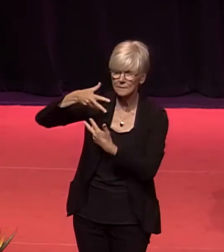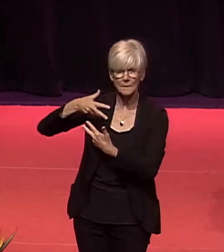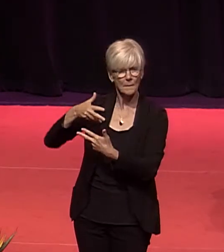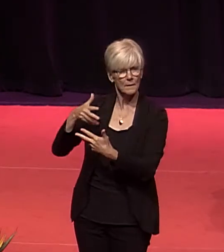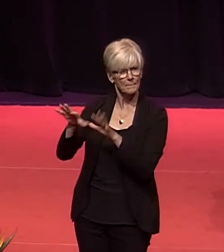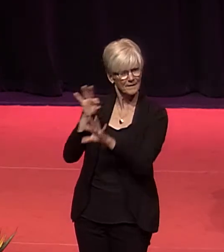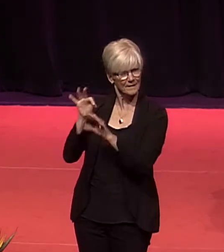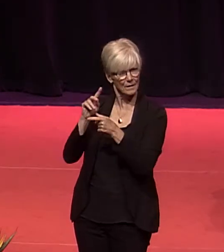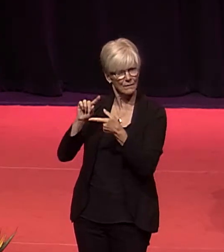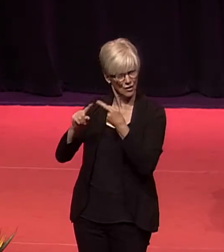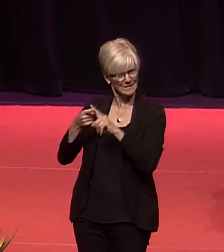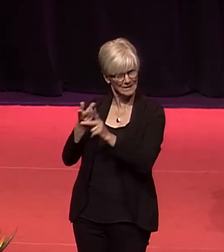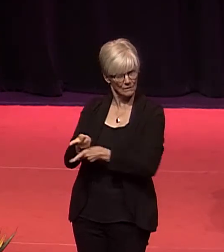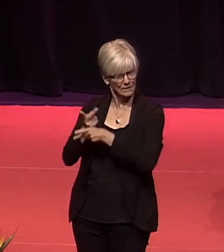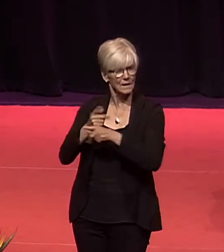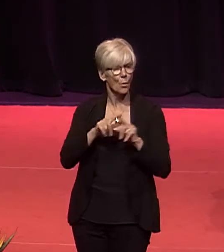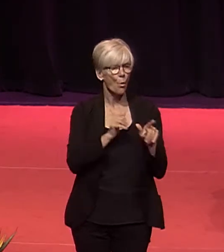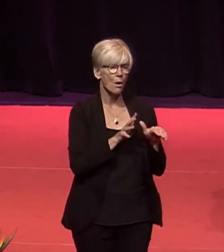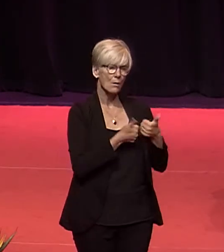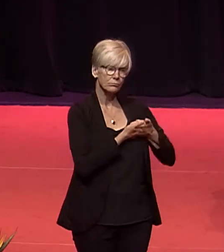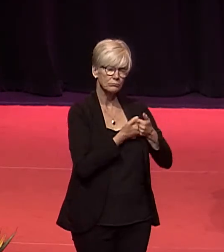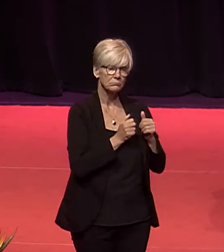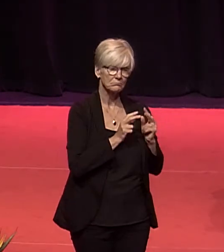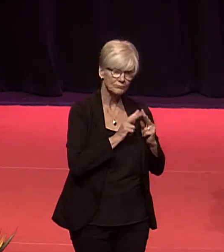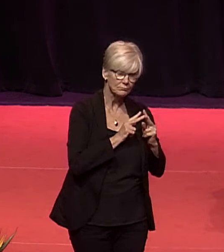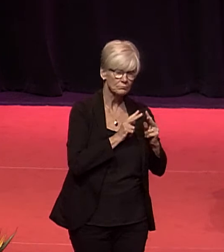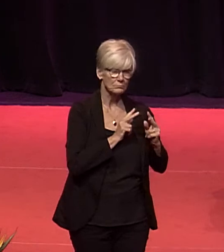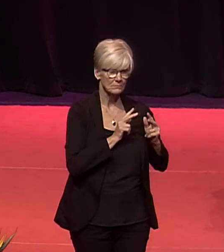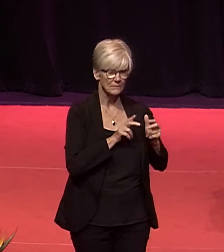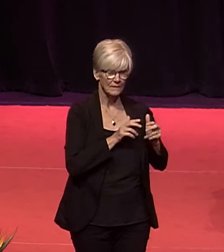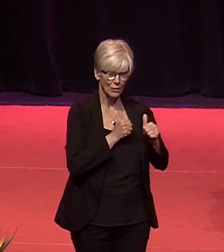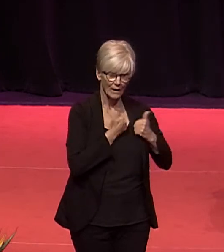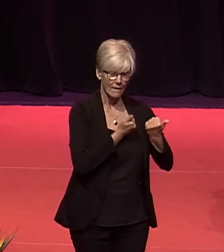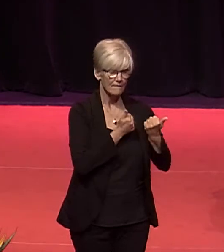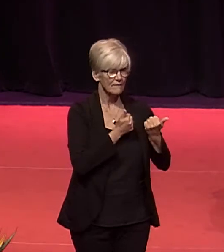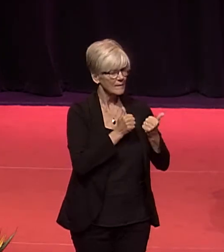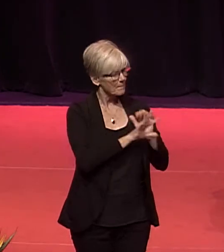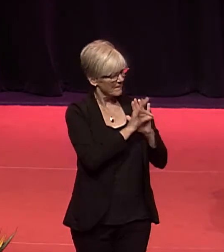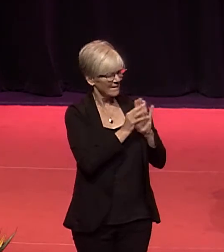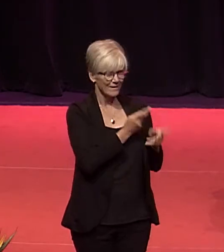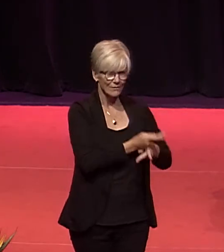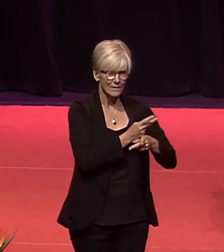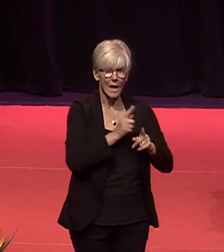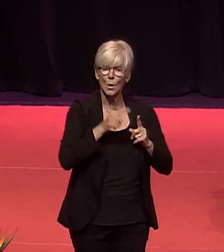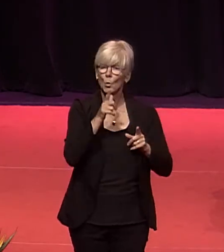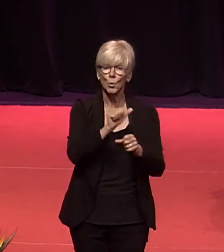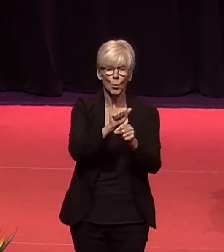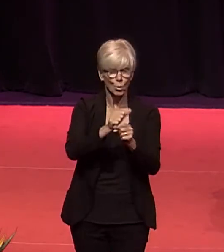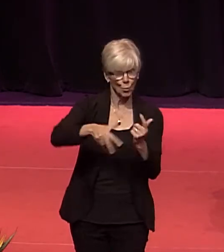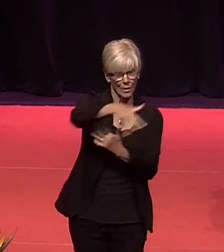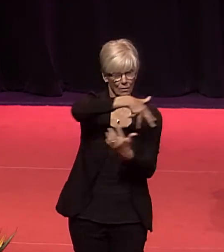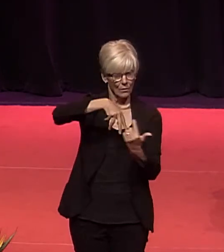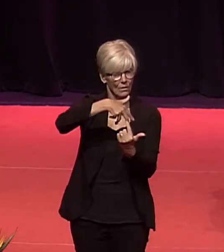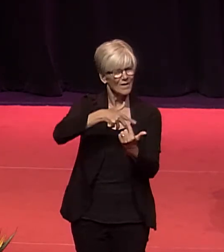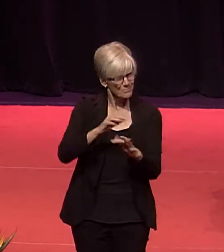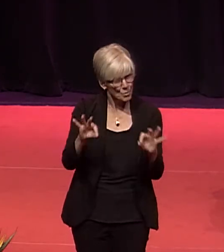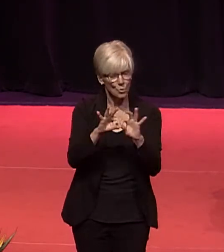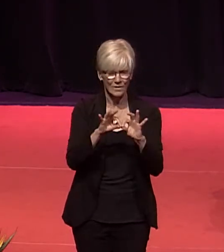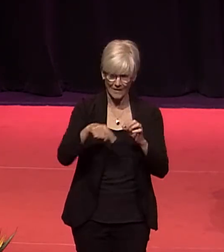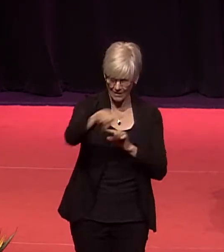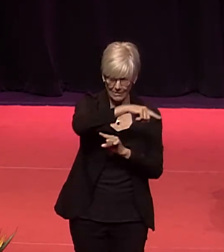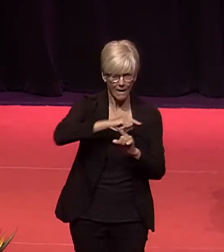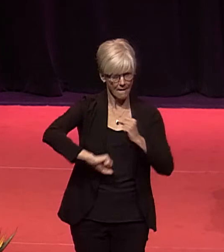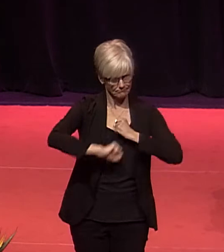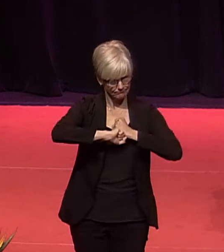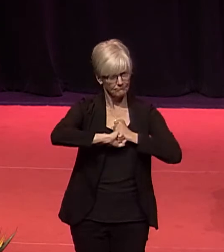yet, and if you're lucky, who you're going to work with. The people around you must elevate you. They must believe in